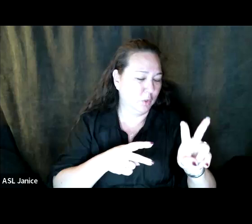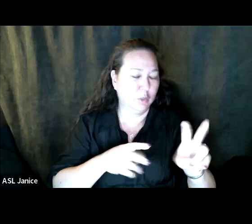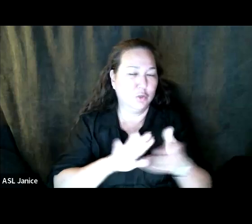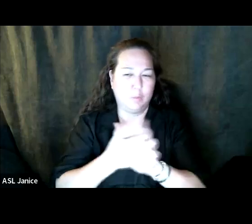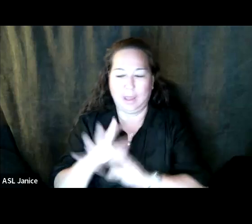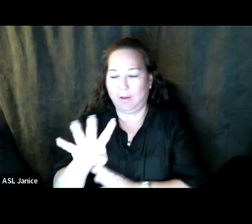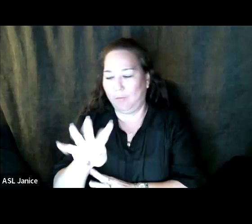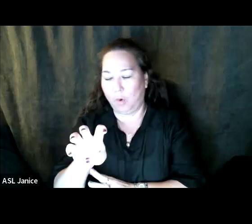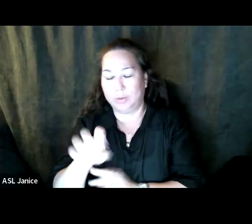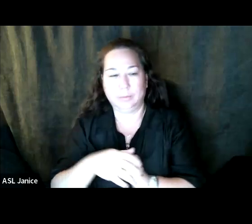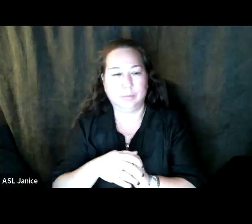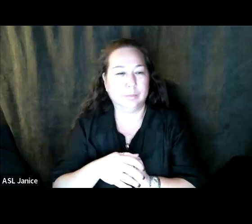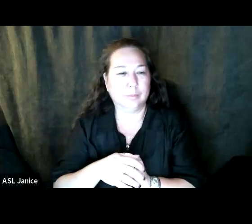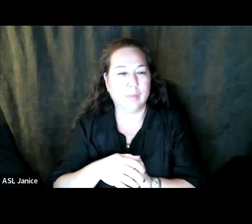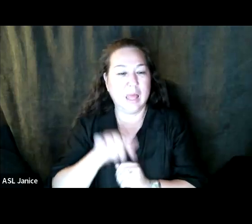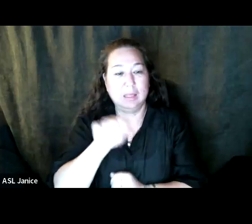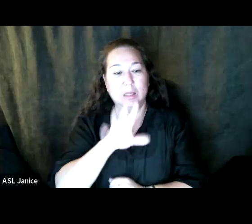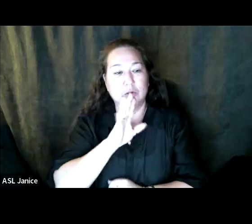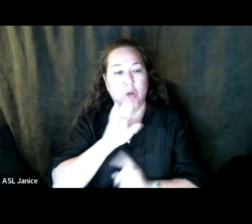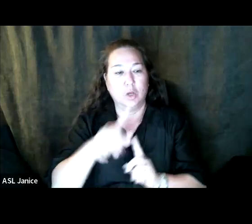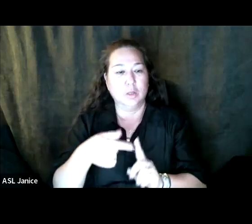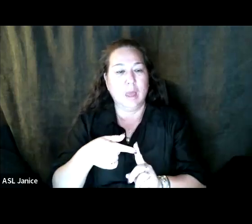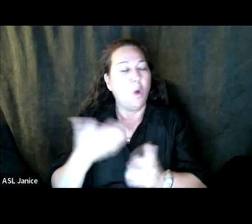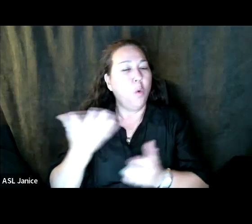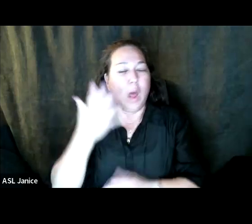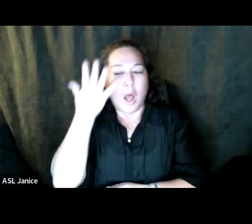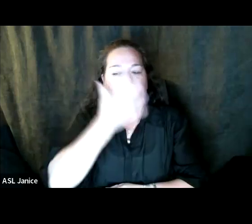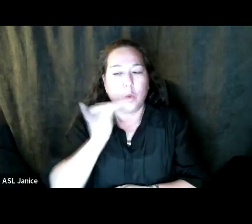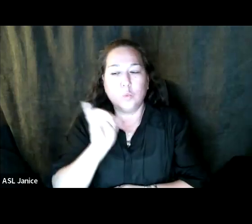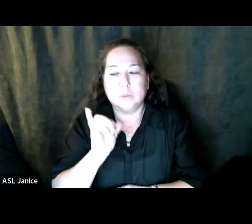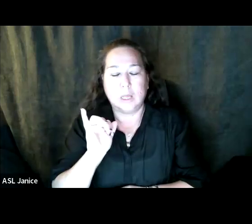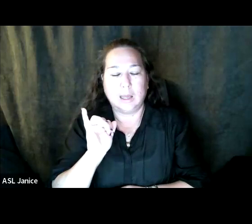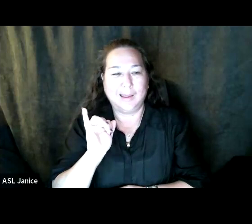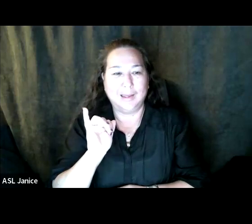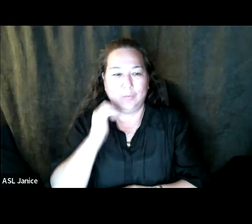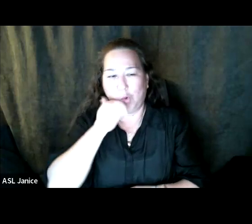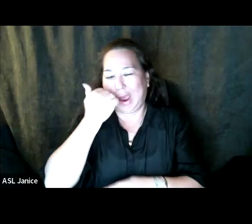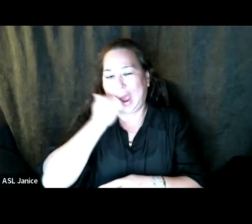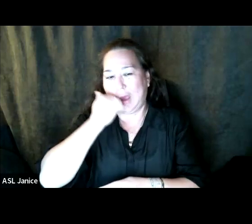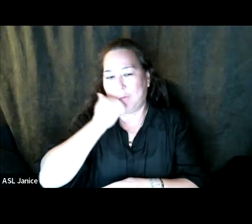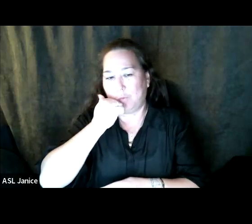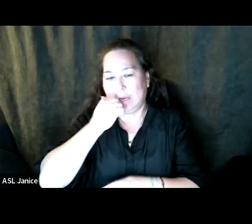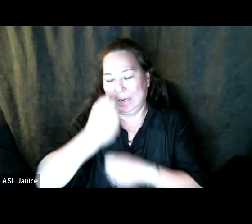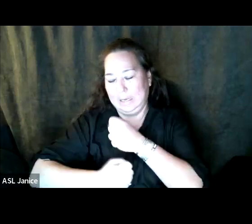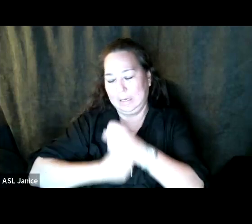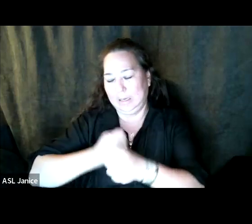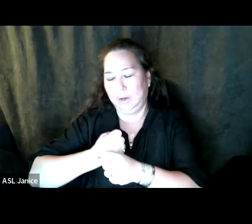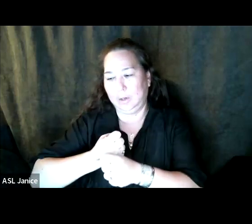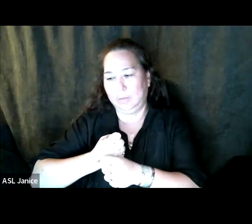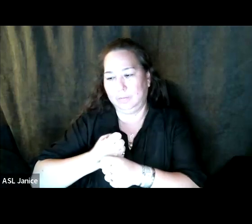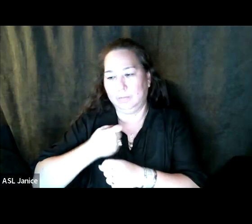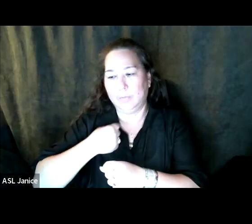This just talks a little bit about what it looks like each year. We really are adding about